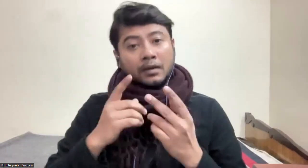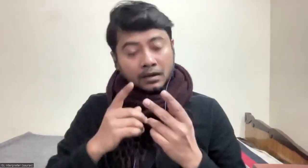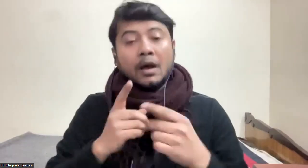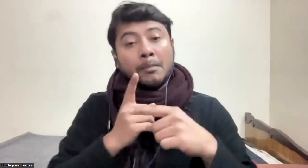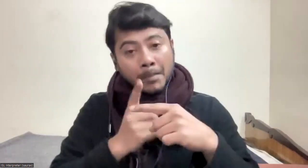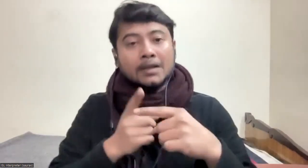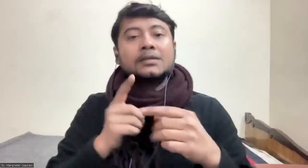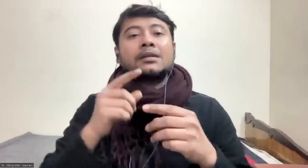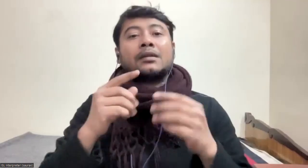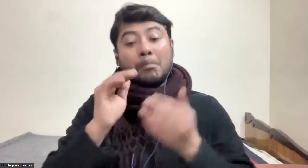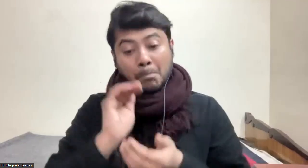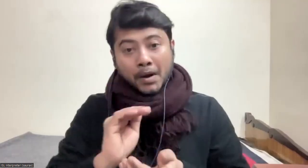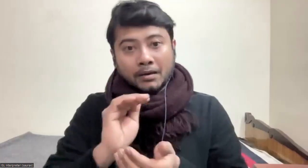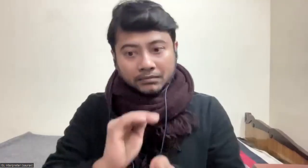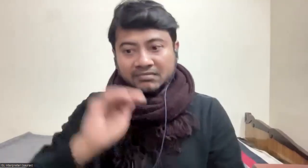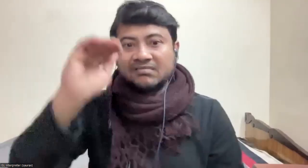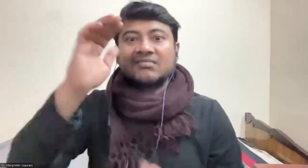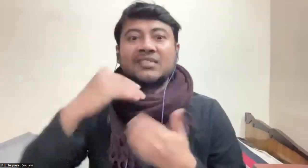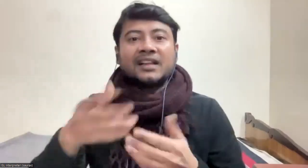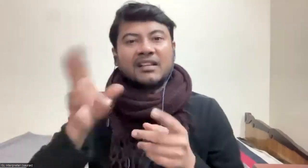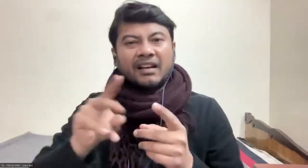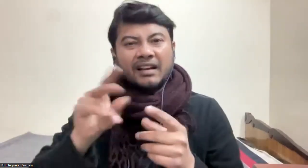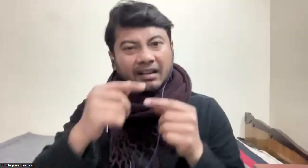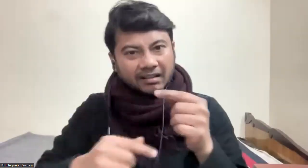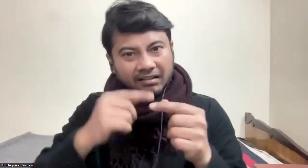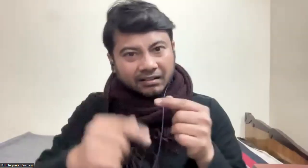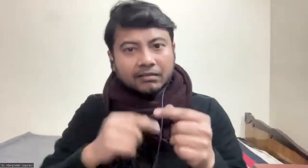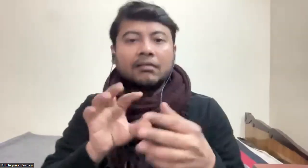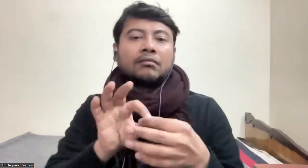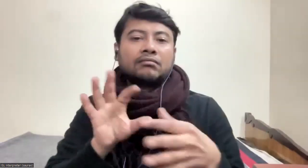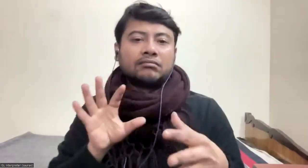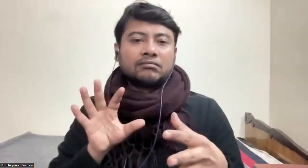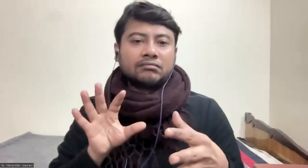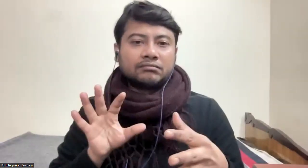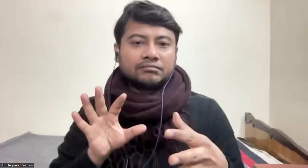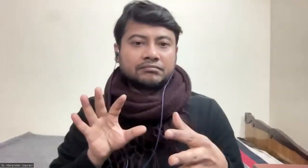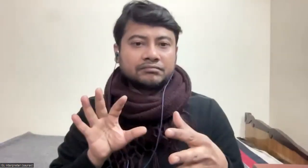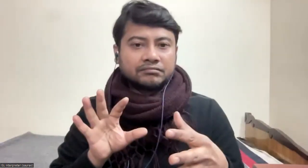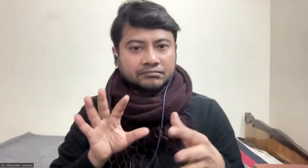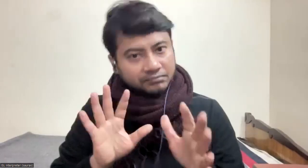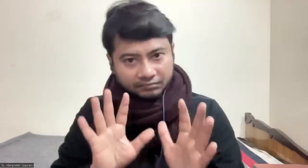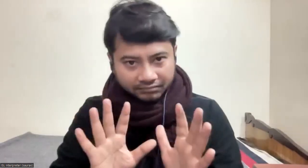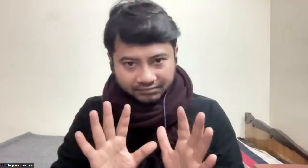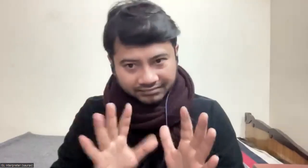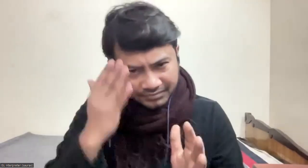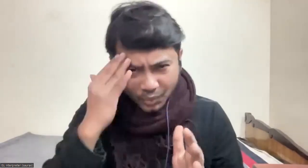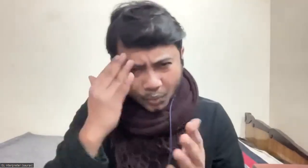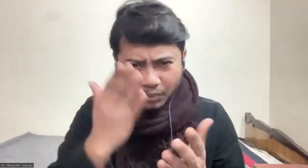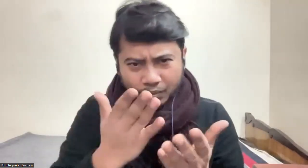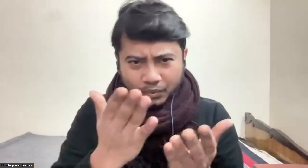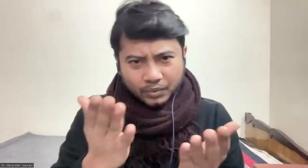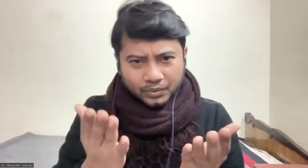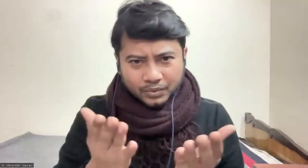after knowing that chanting is not for material things, if you continue